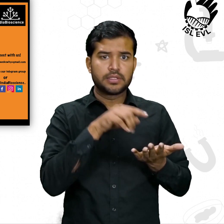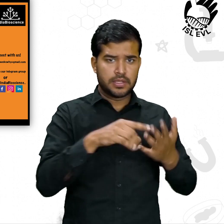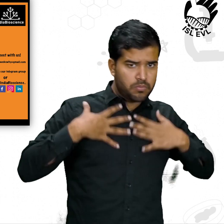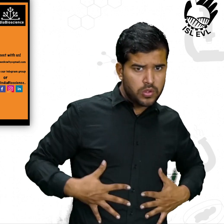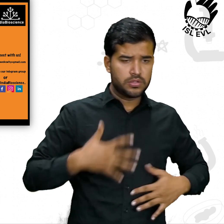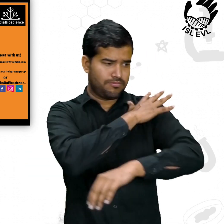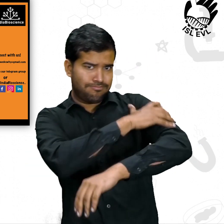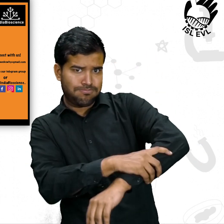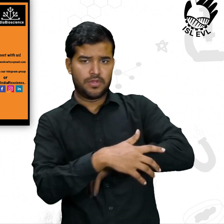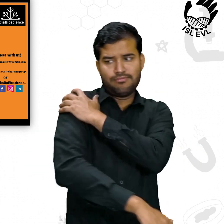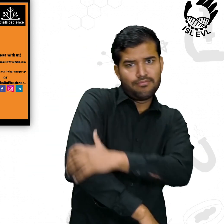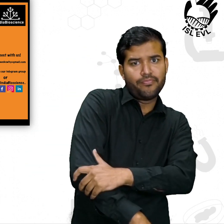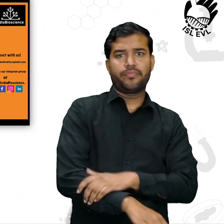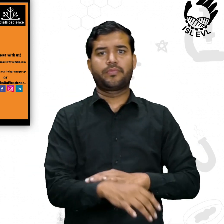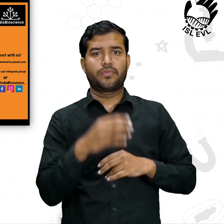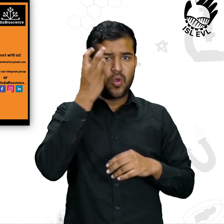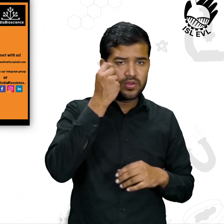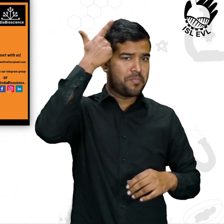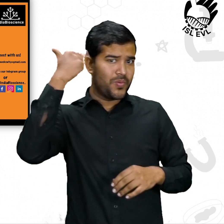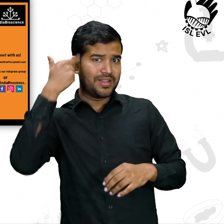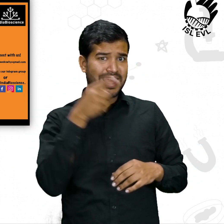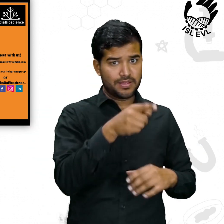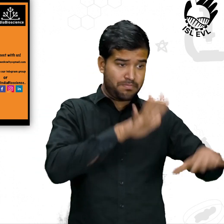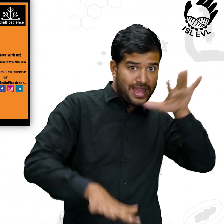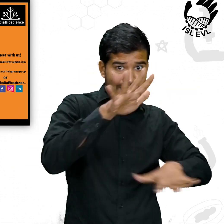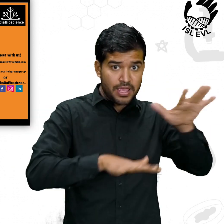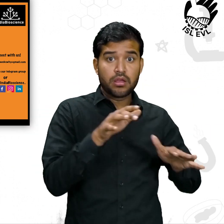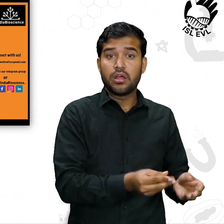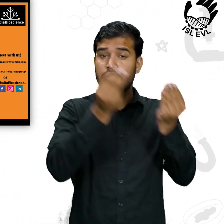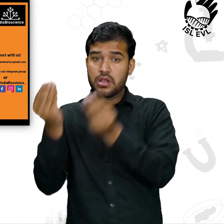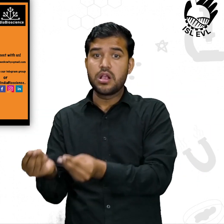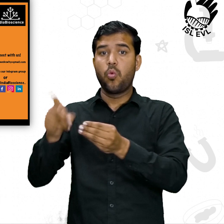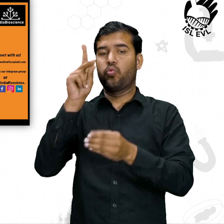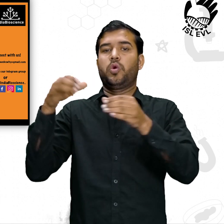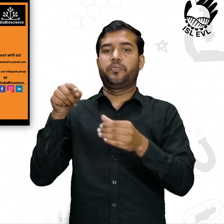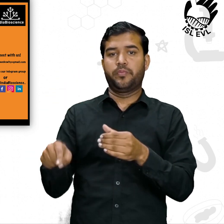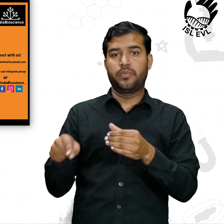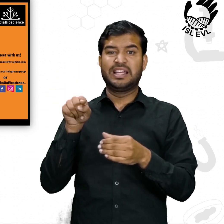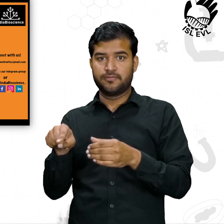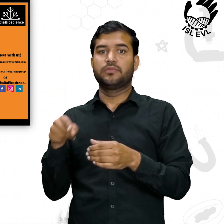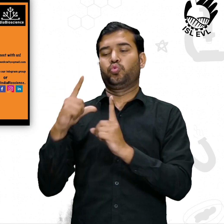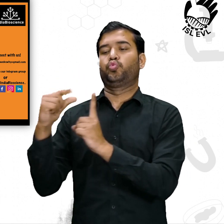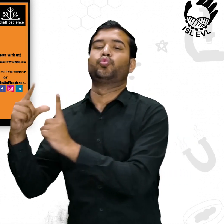of melanocyte production. But Jigesa, when does all of this happen? Like at what stage of tiger